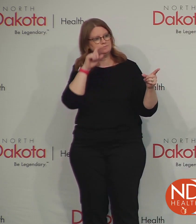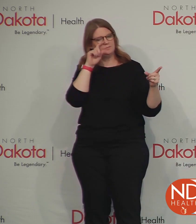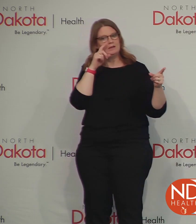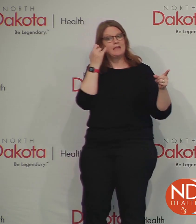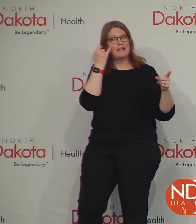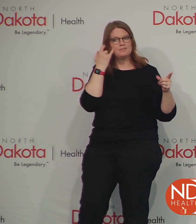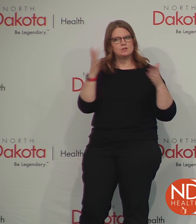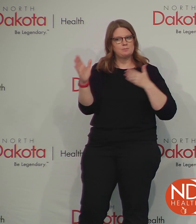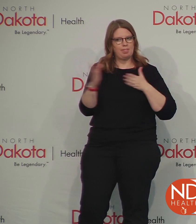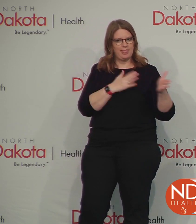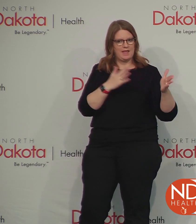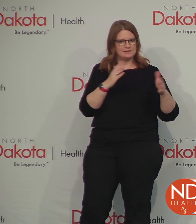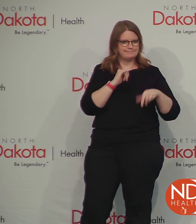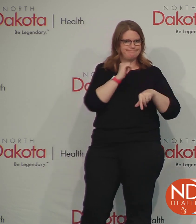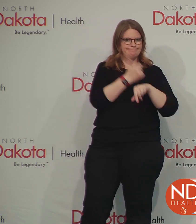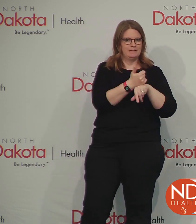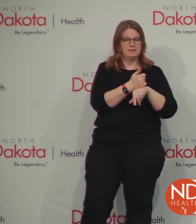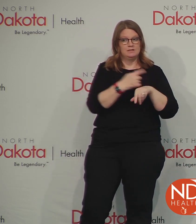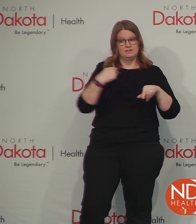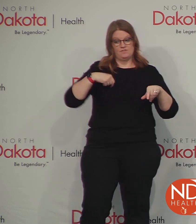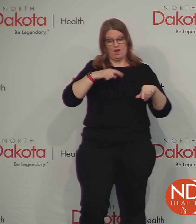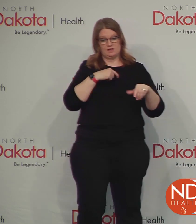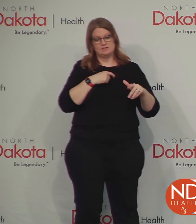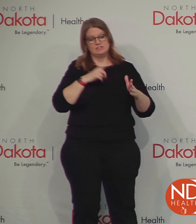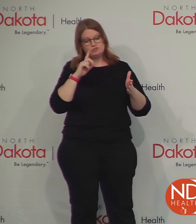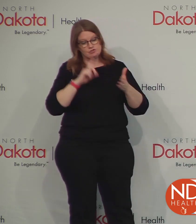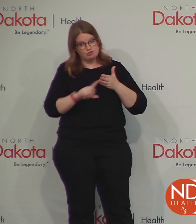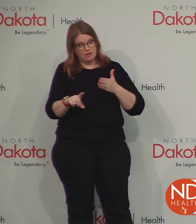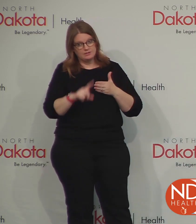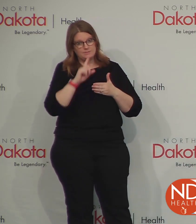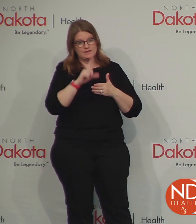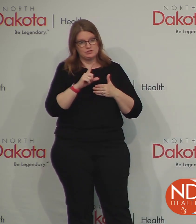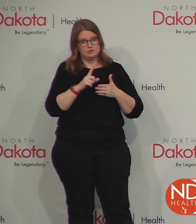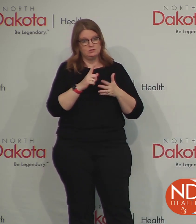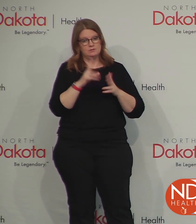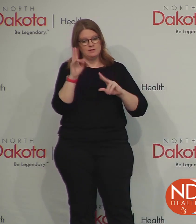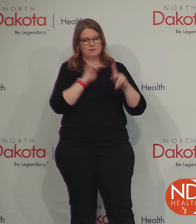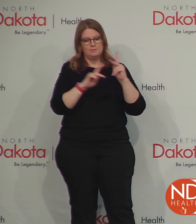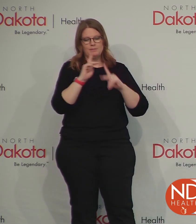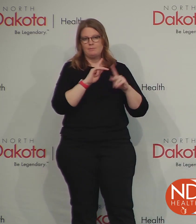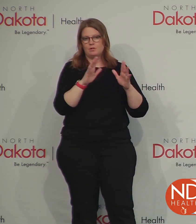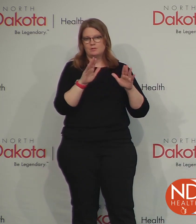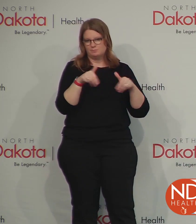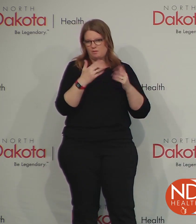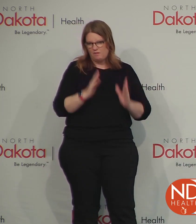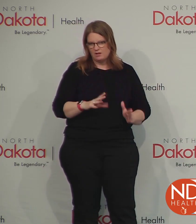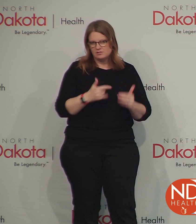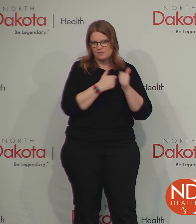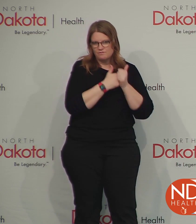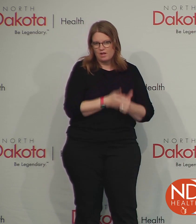are plans in place for us to make sure people are following our priority groups or that providers are.